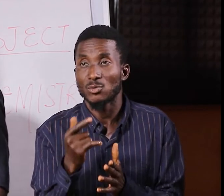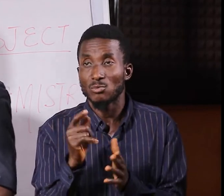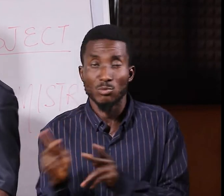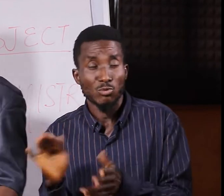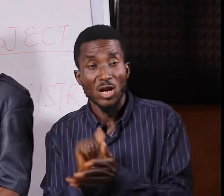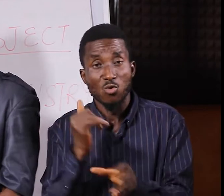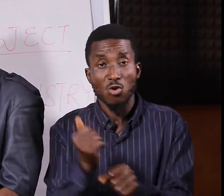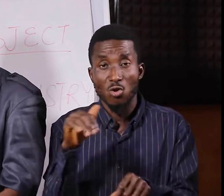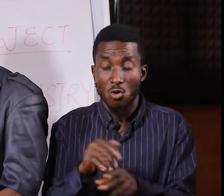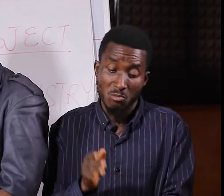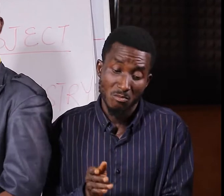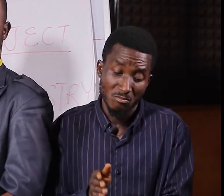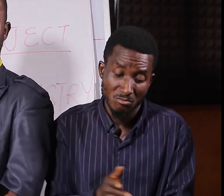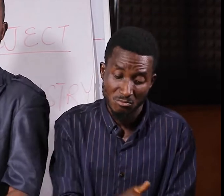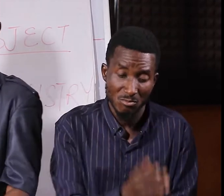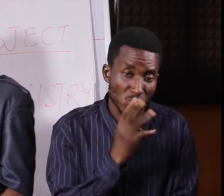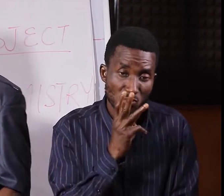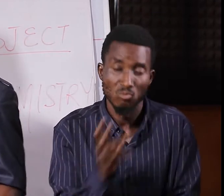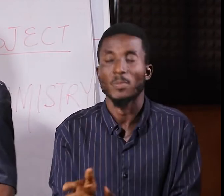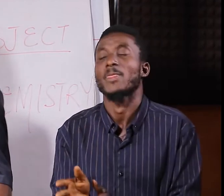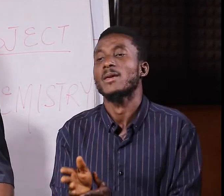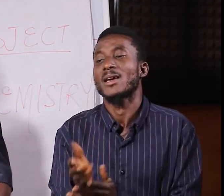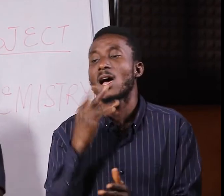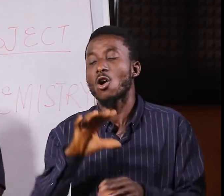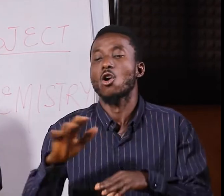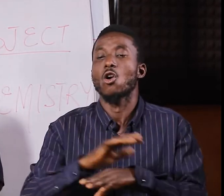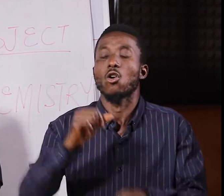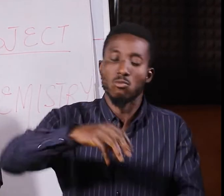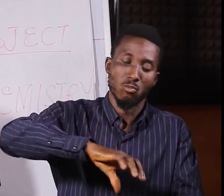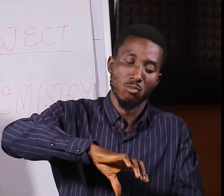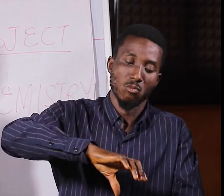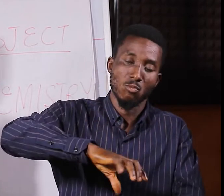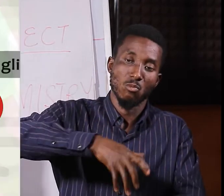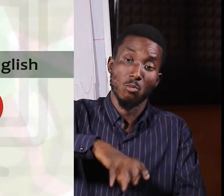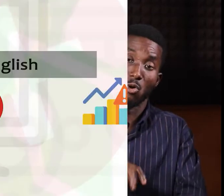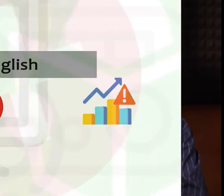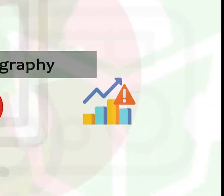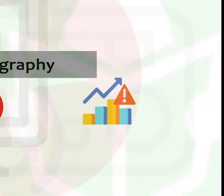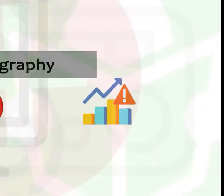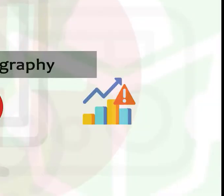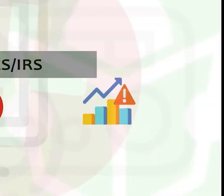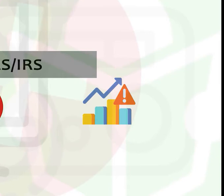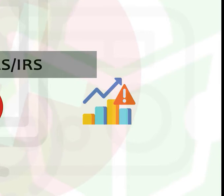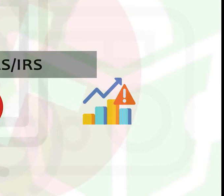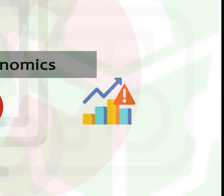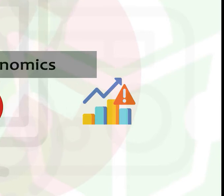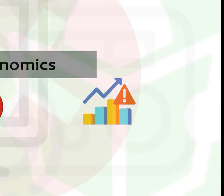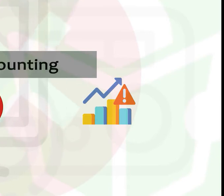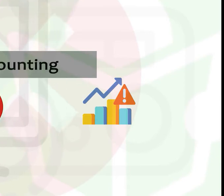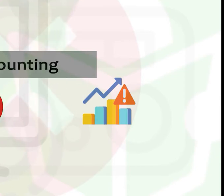people that work on pipes in your houses, that's for water, but are called plumber, because the pipe is made up of lead.